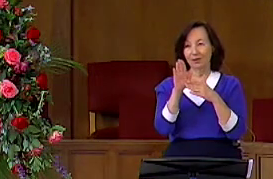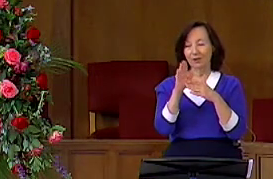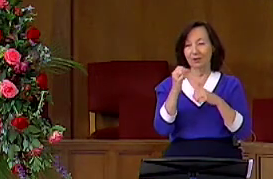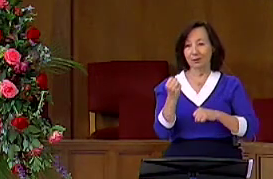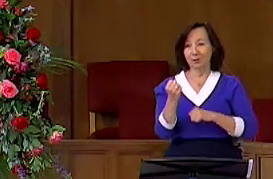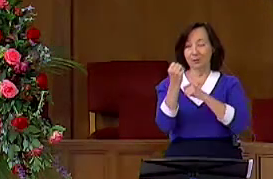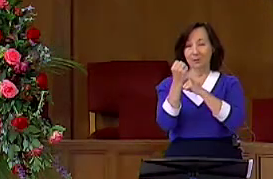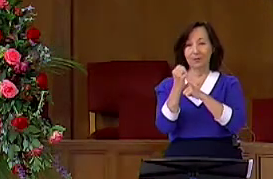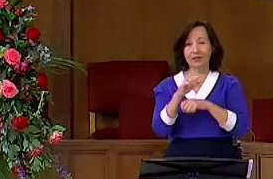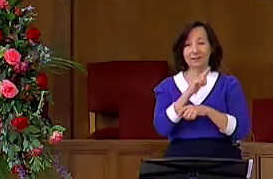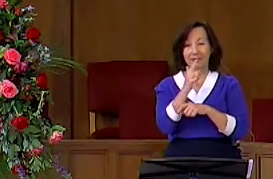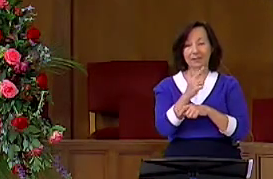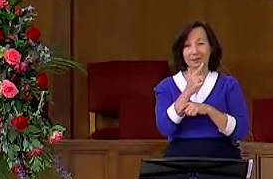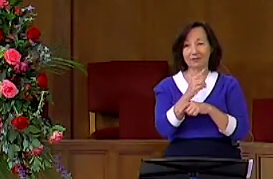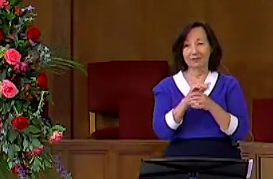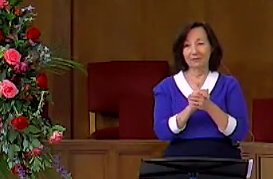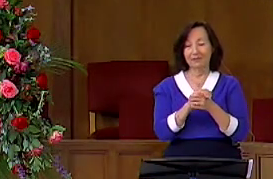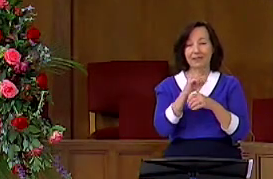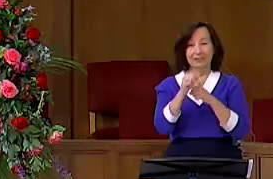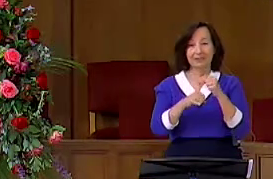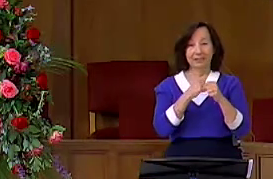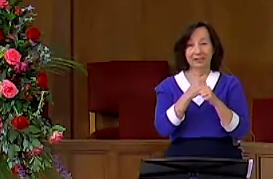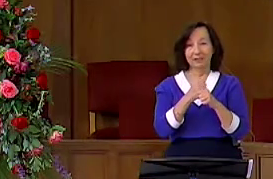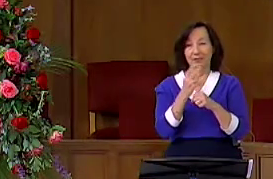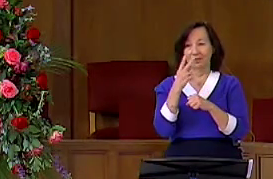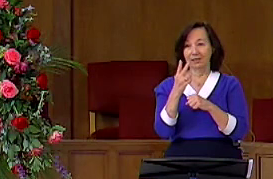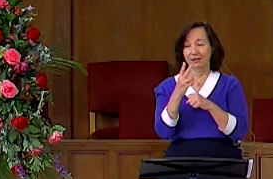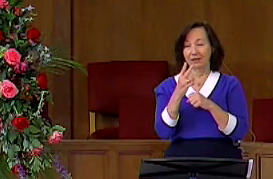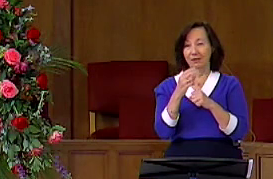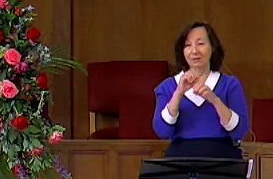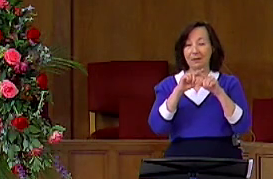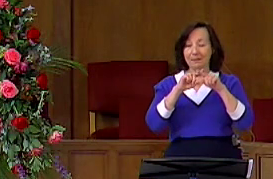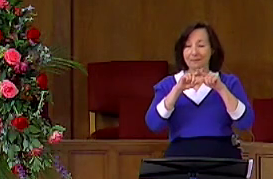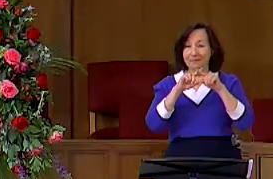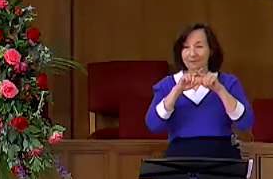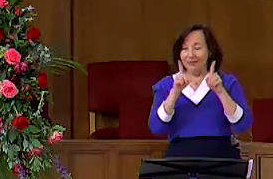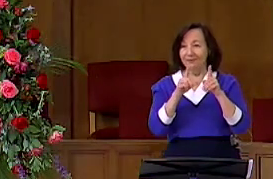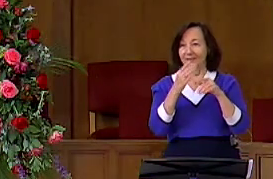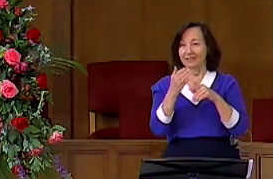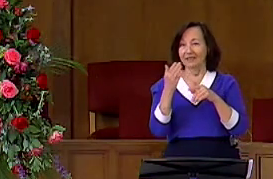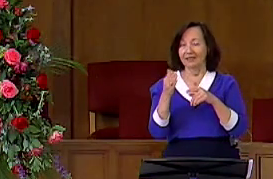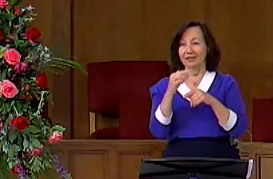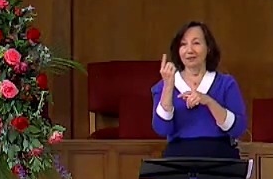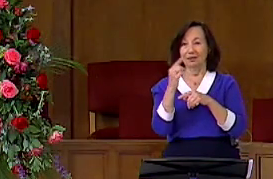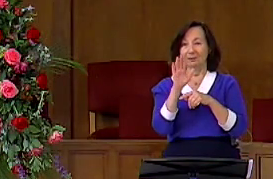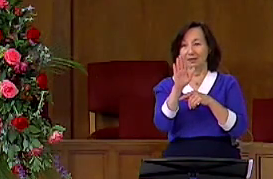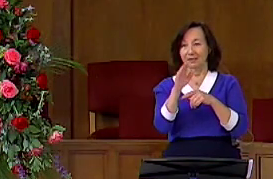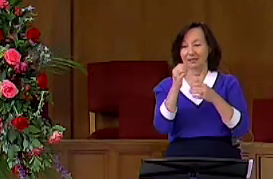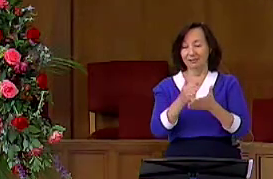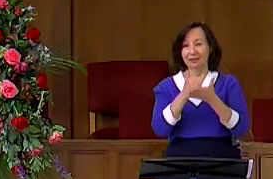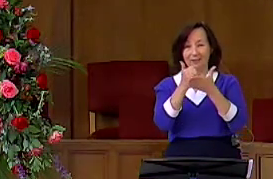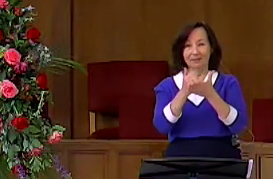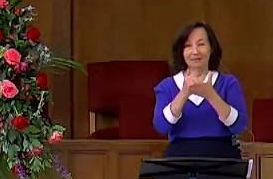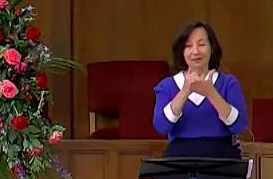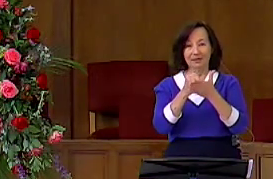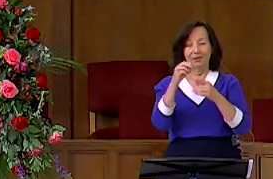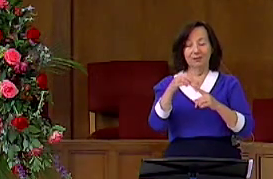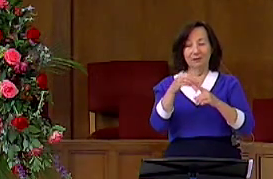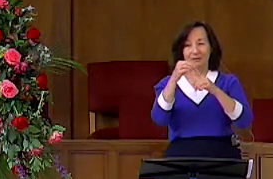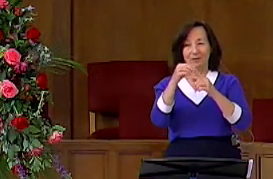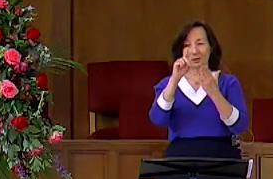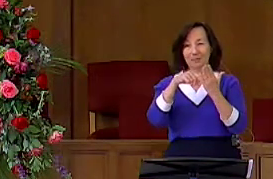of the library. Over the years, you've seen us do money makers and everything. And you've always been there to help us, even when we had special projects.